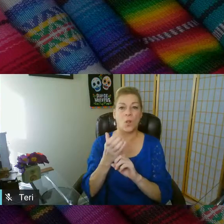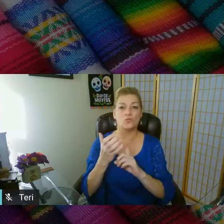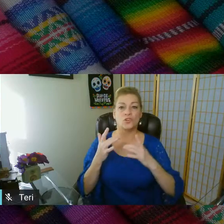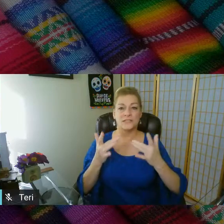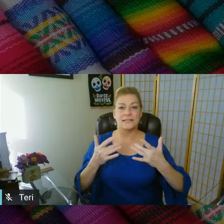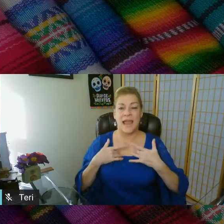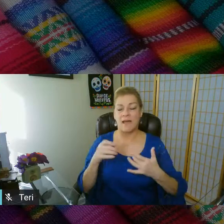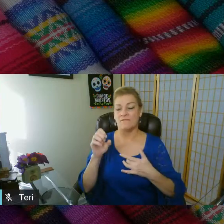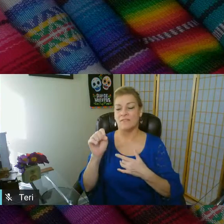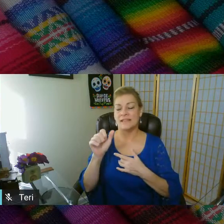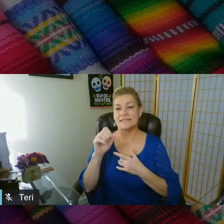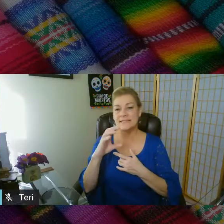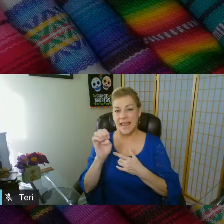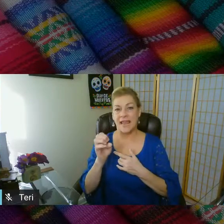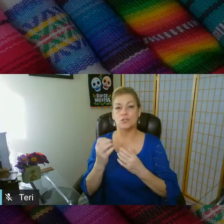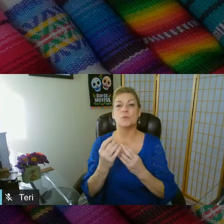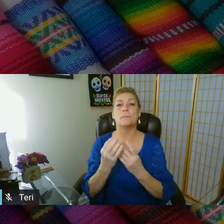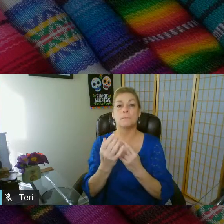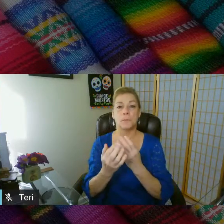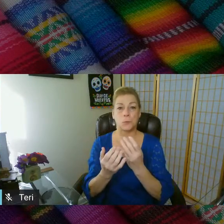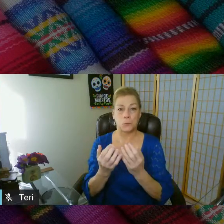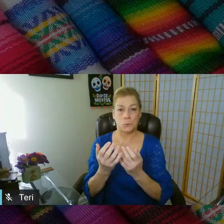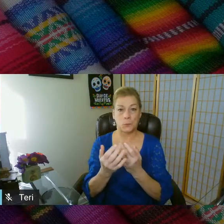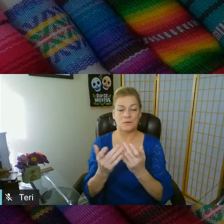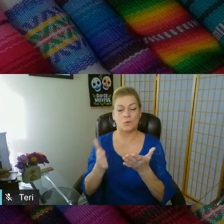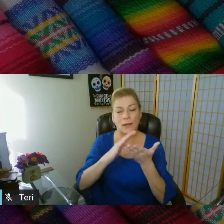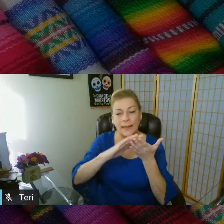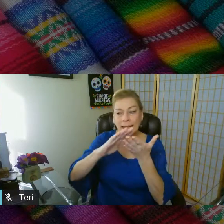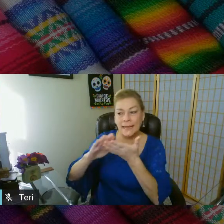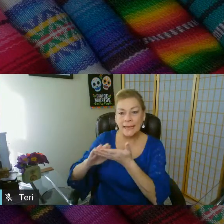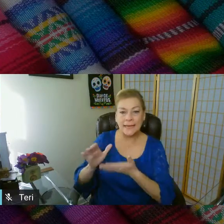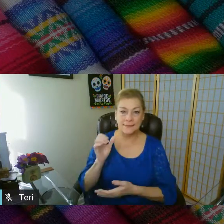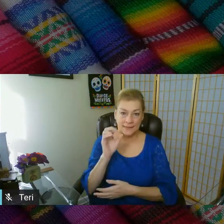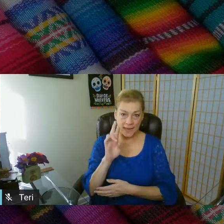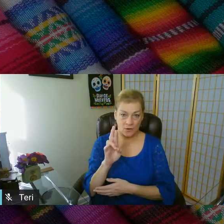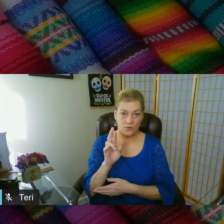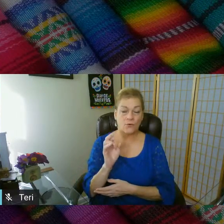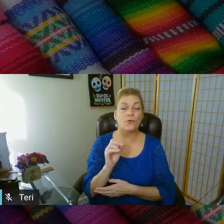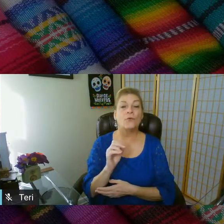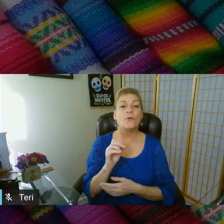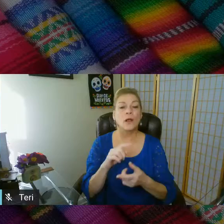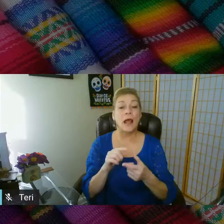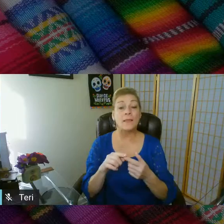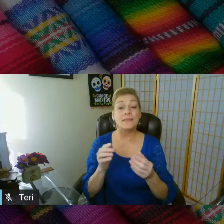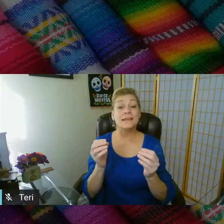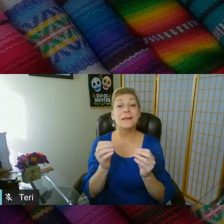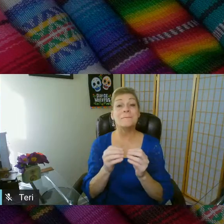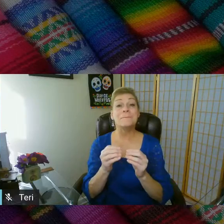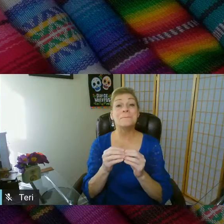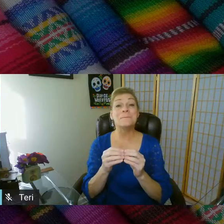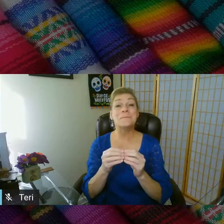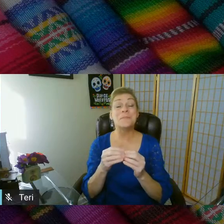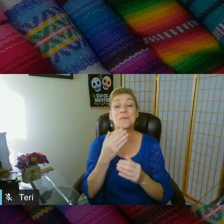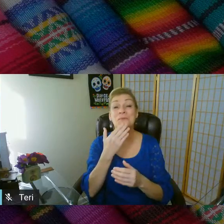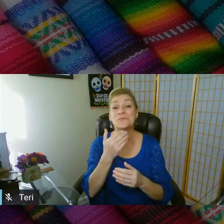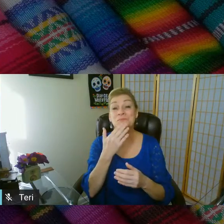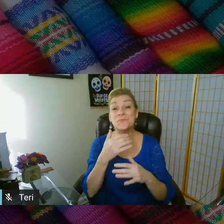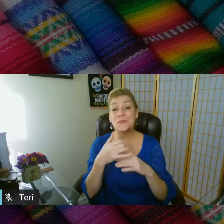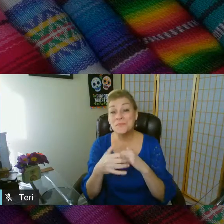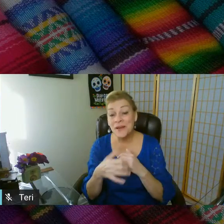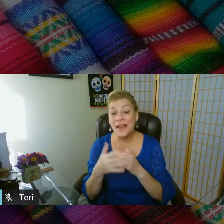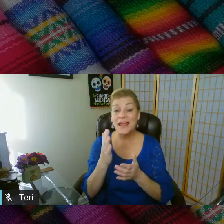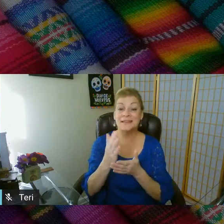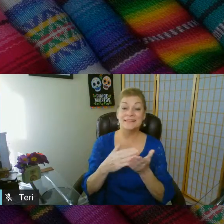sage burning, and because you want to clear the space, clean the air. And there's also more sweet bread, Mexican sweet bread, and some candies